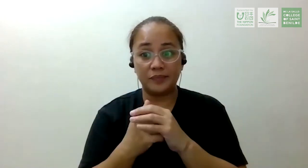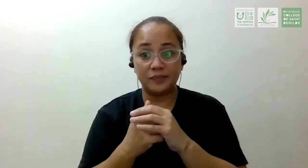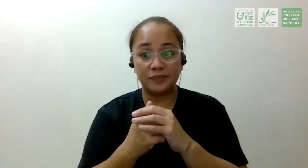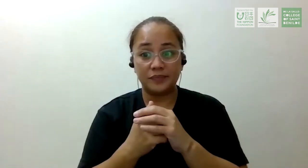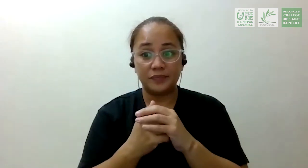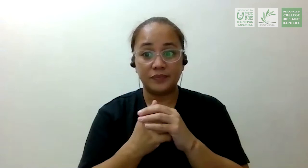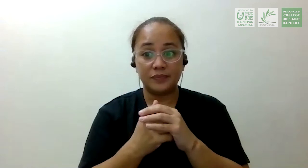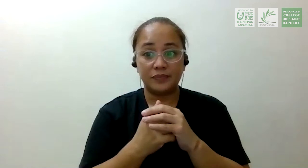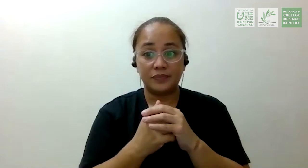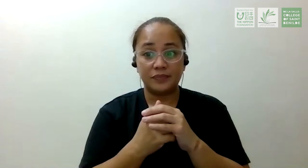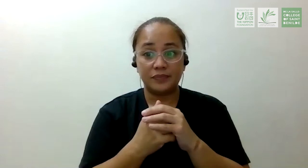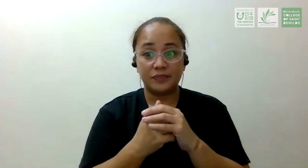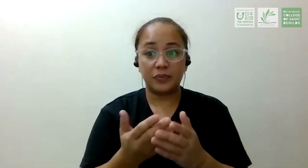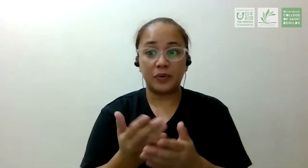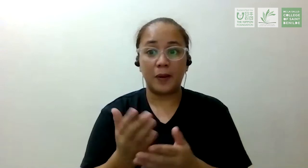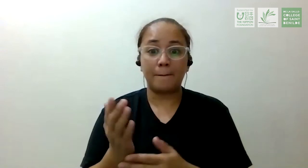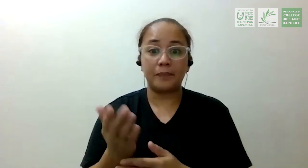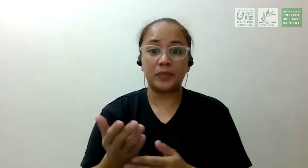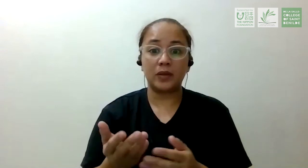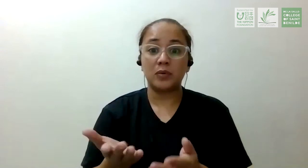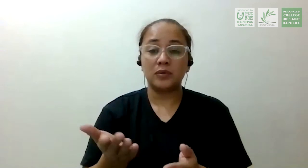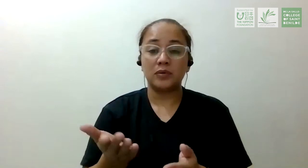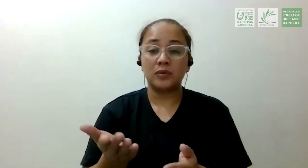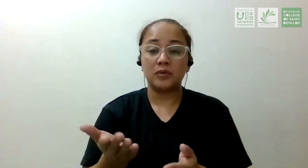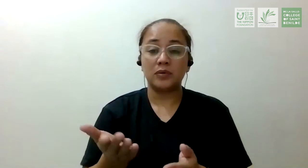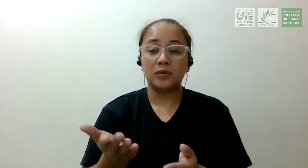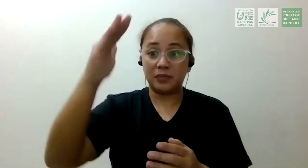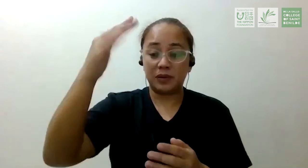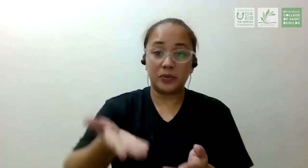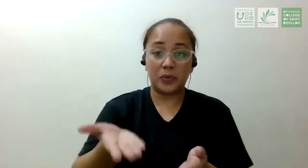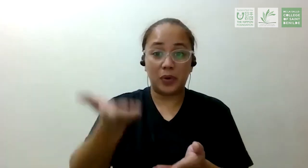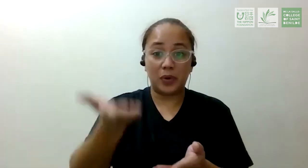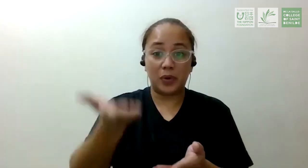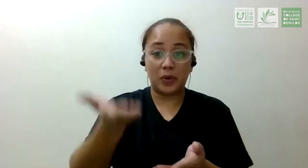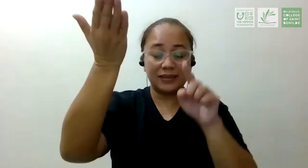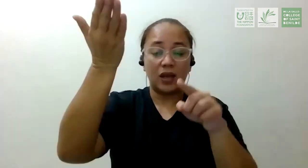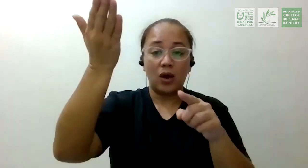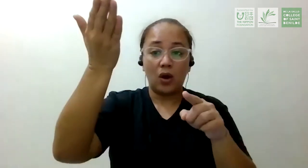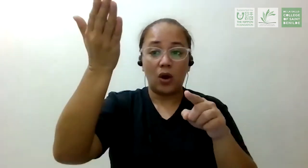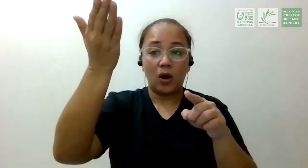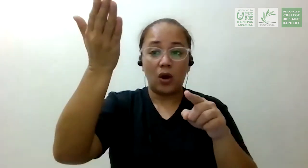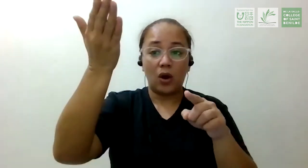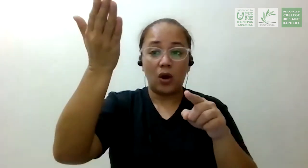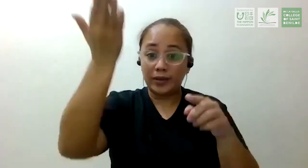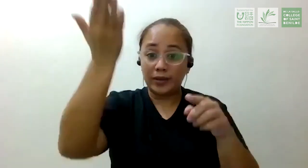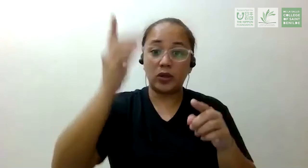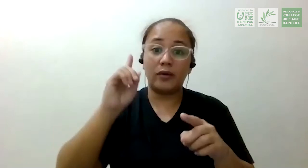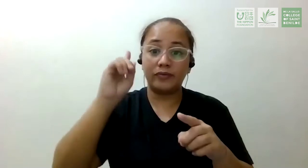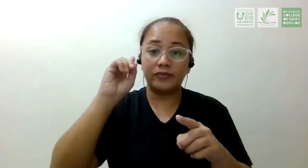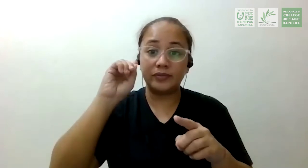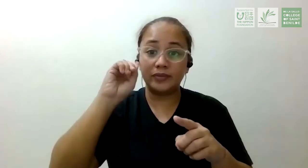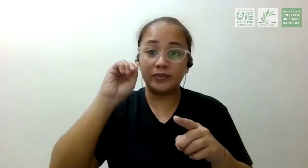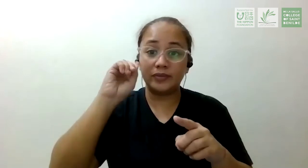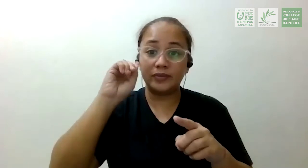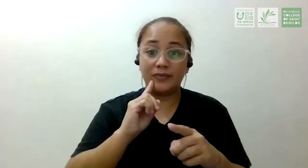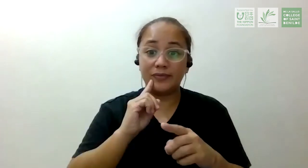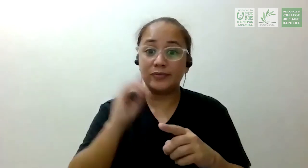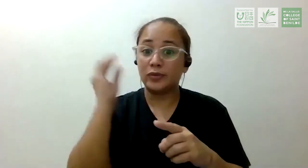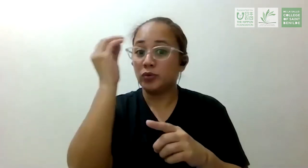rise in the number of deaf students who learn orally and the fall in the number of deaf